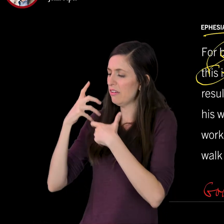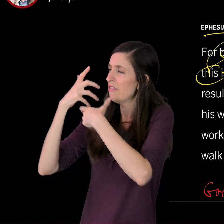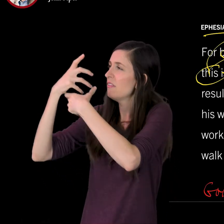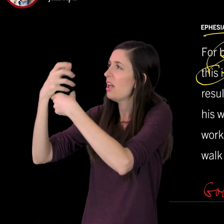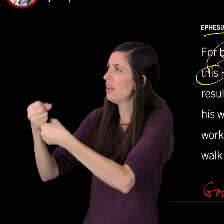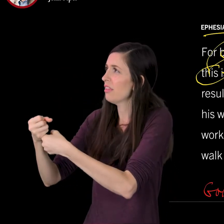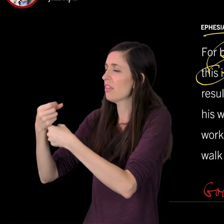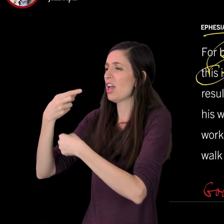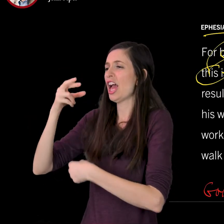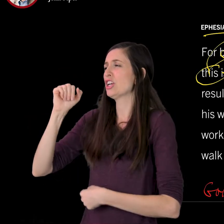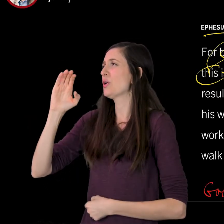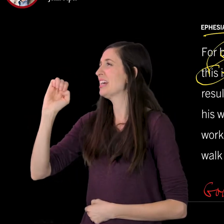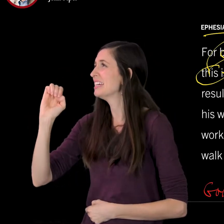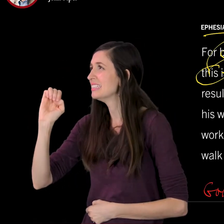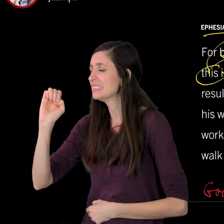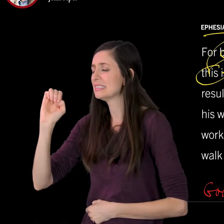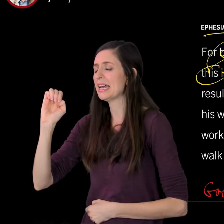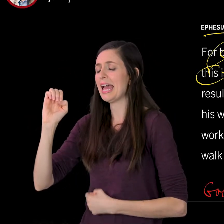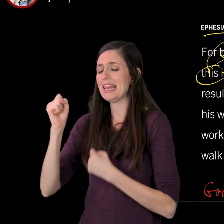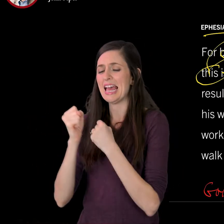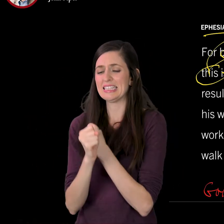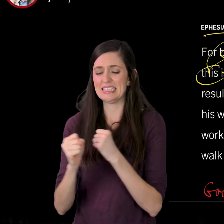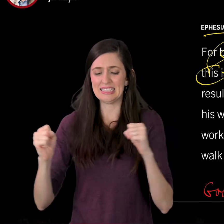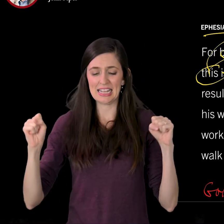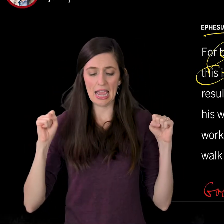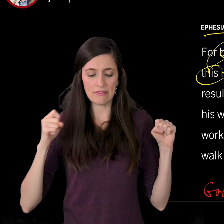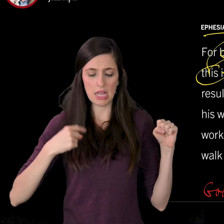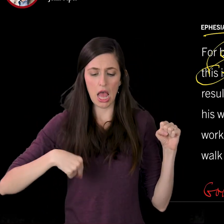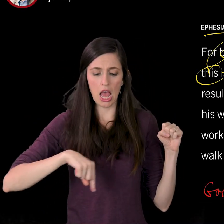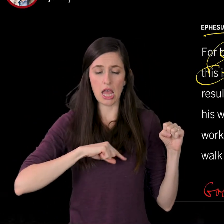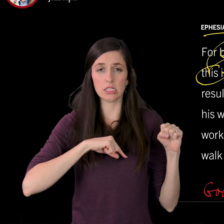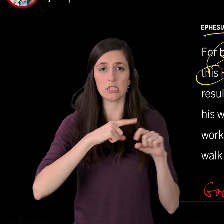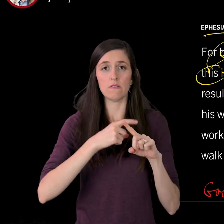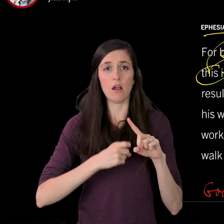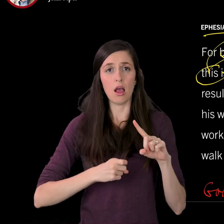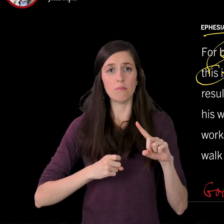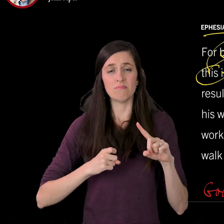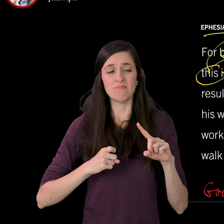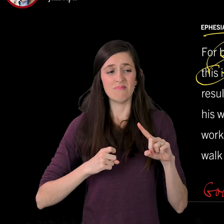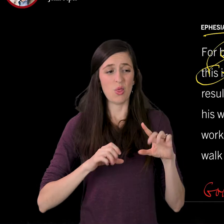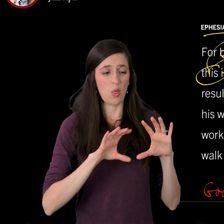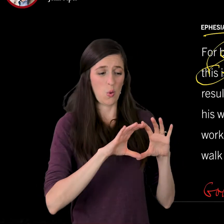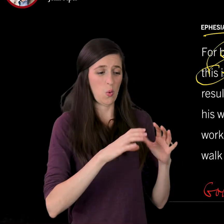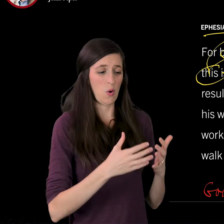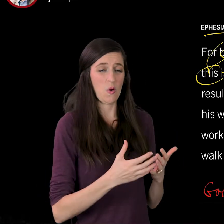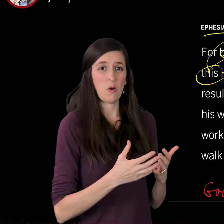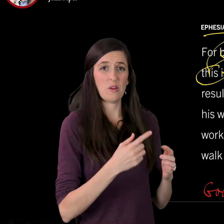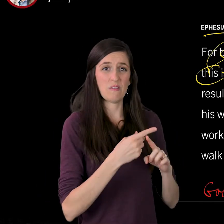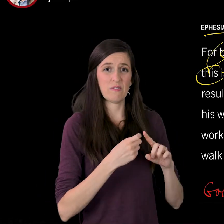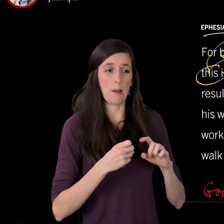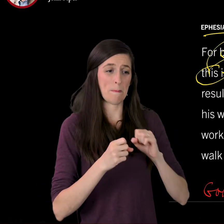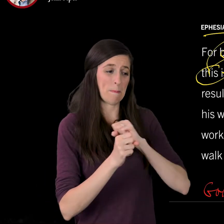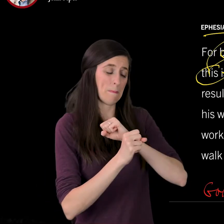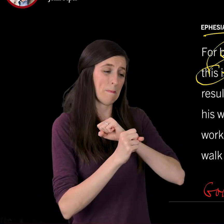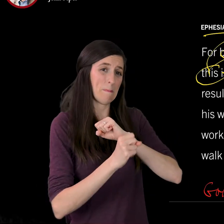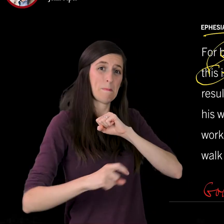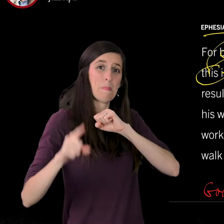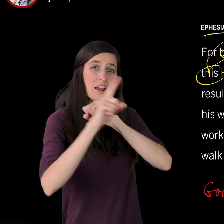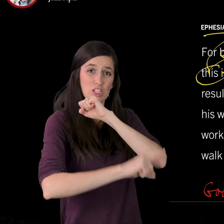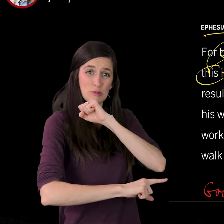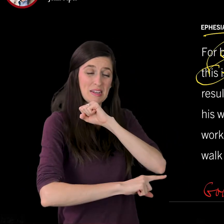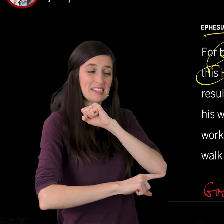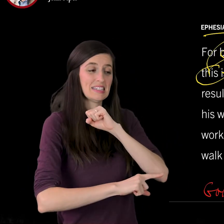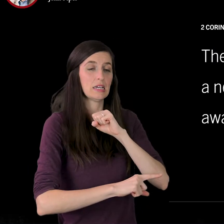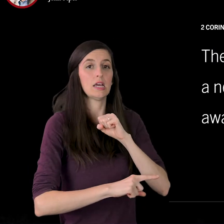grace and then saved from deadness and from condemnation